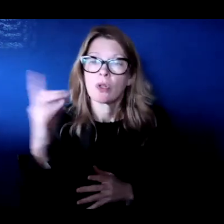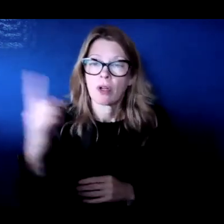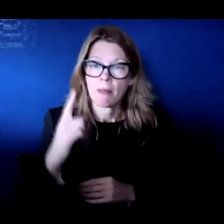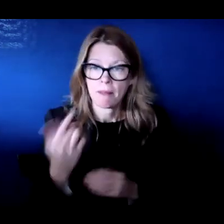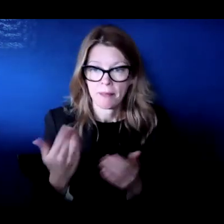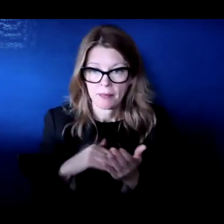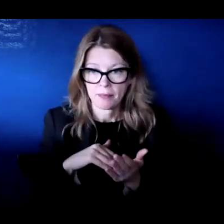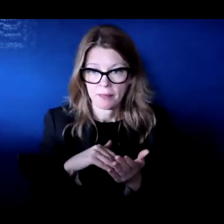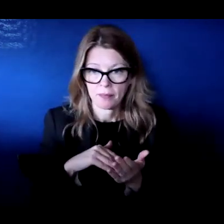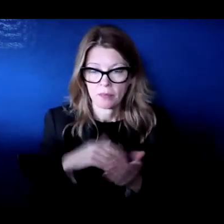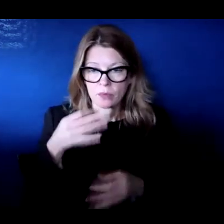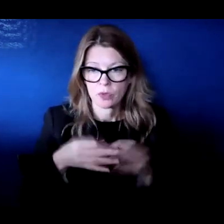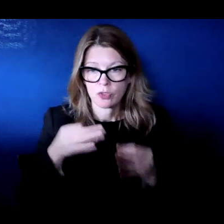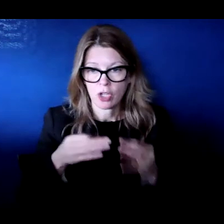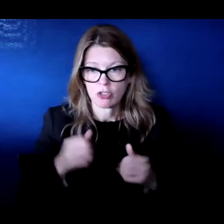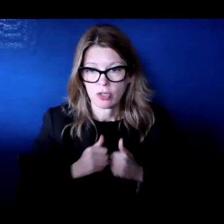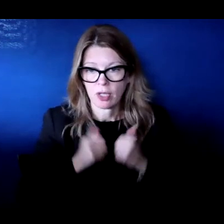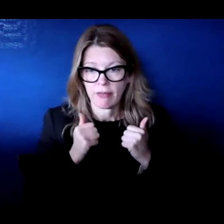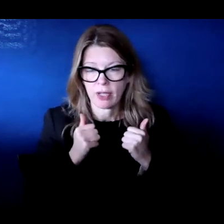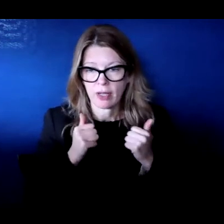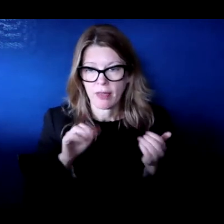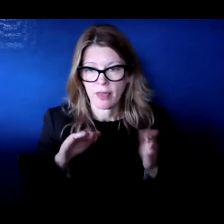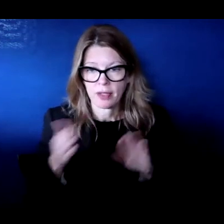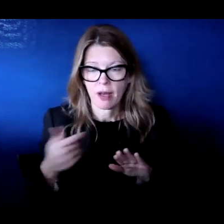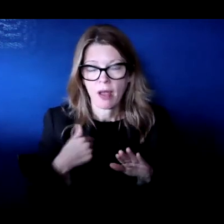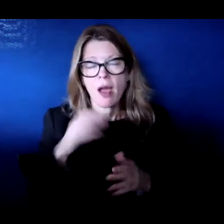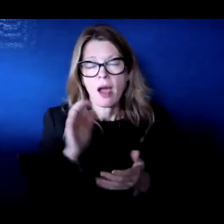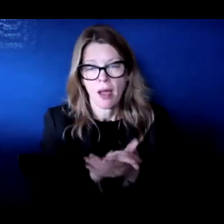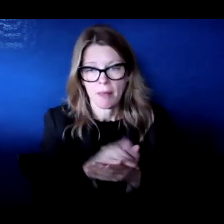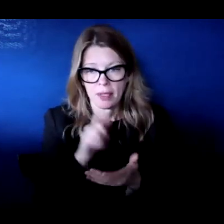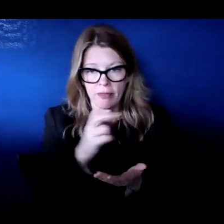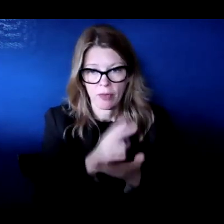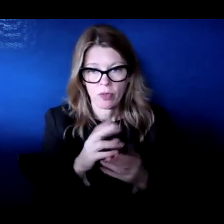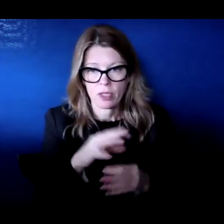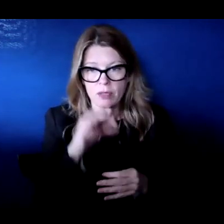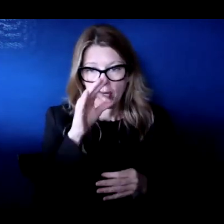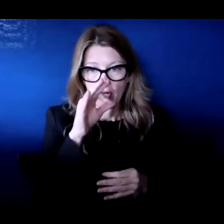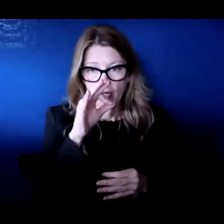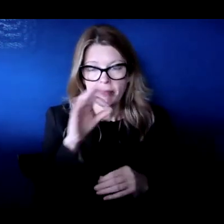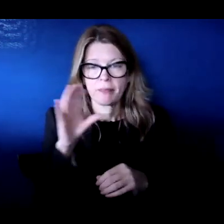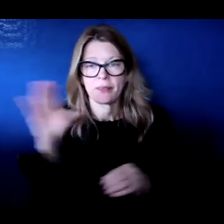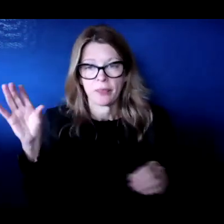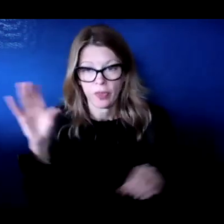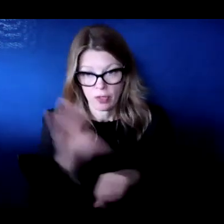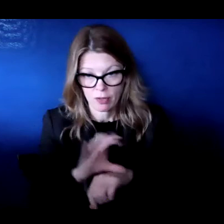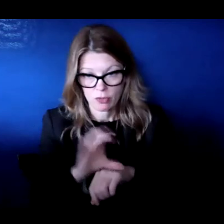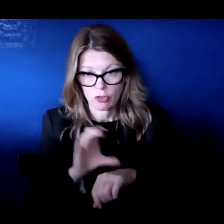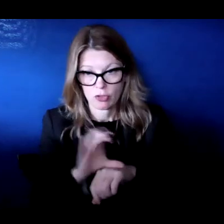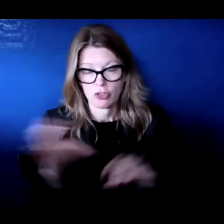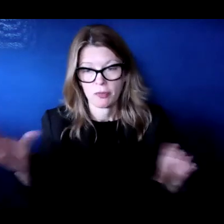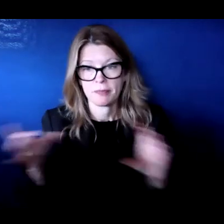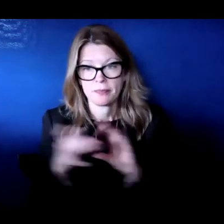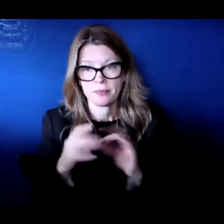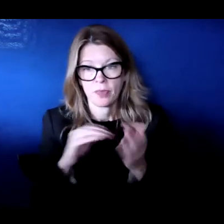dead. I believe in the Holy Spirit, the Holy Catholic Church, the communion of saints, the forgiveness